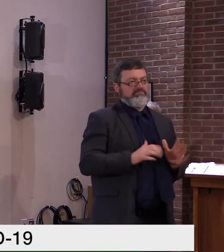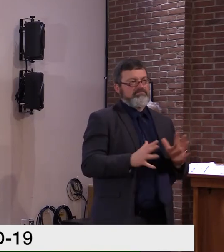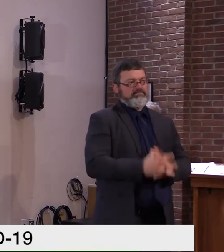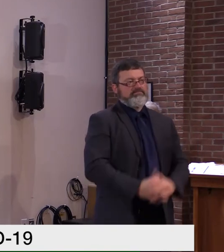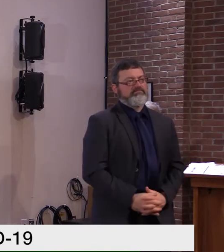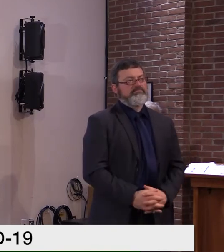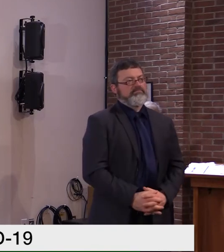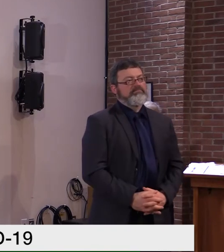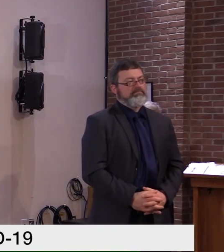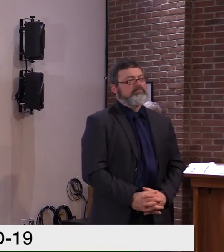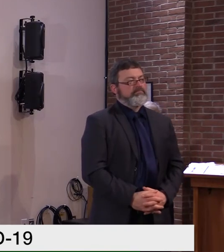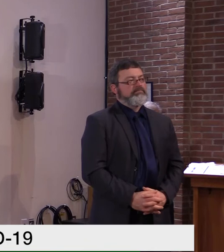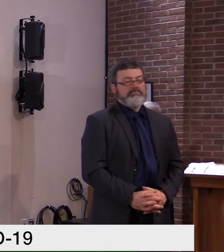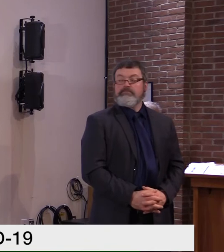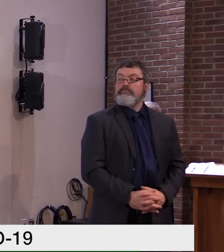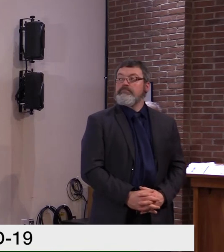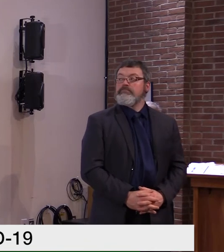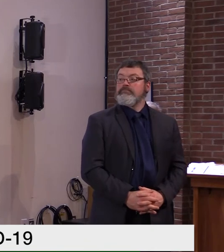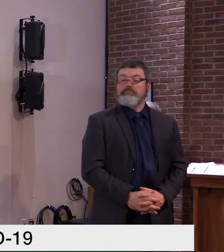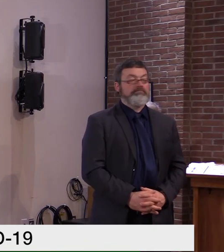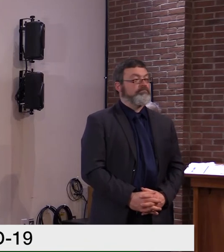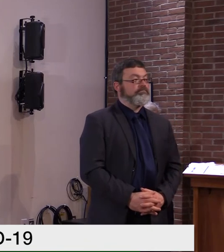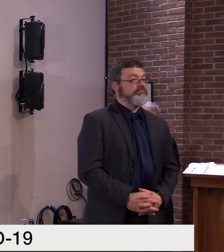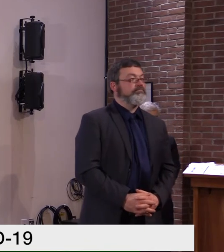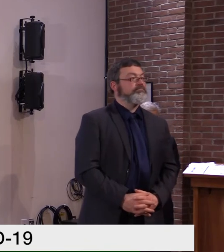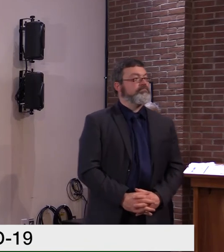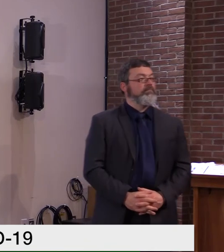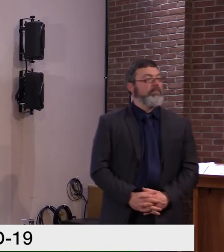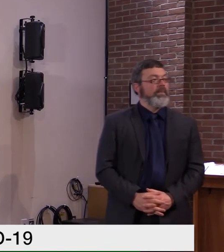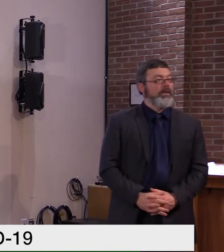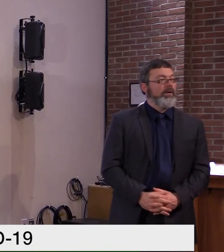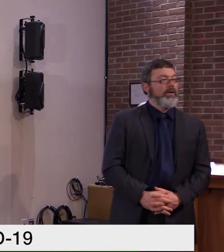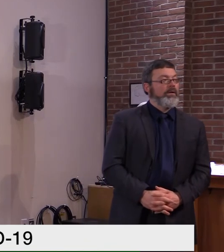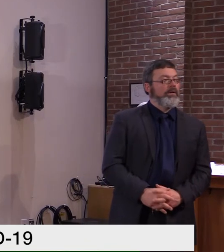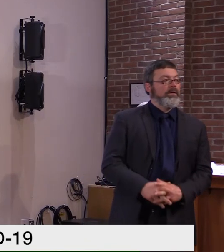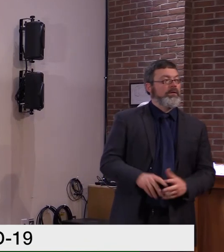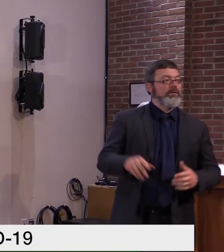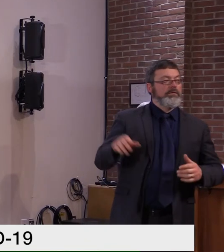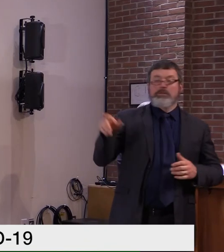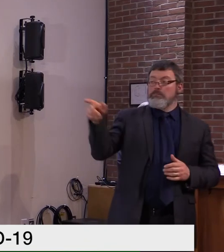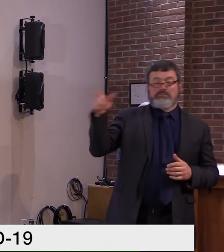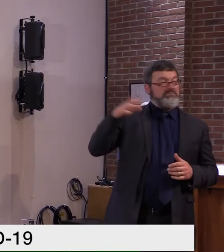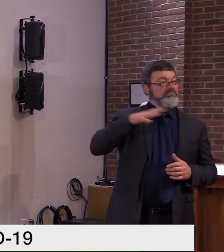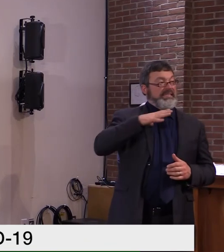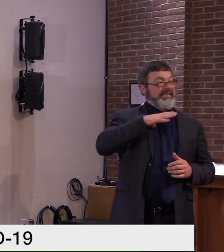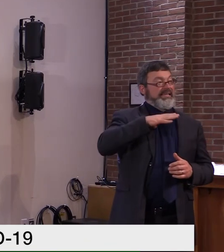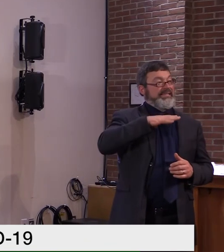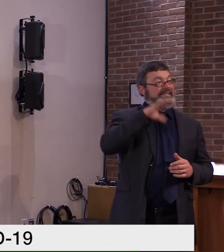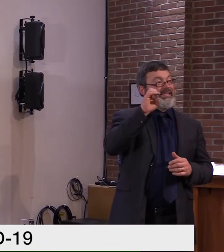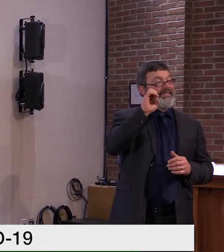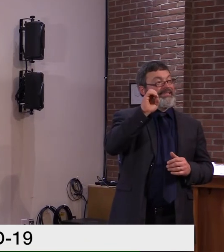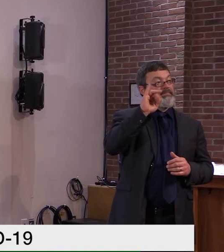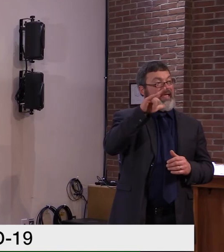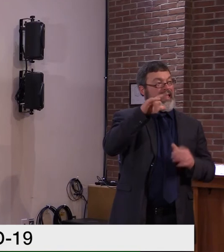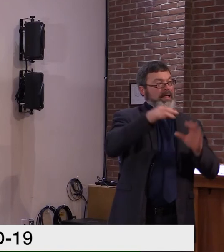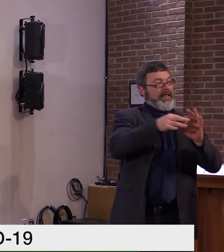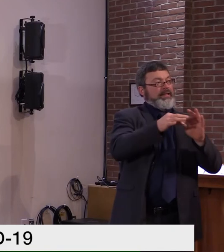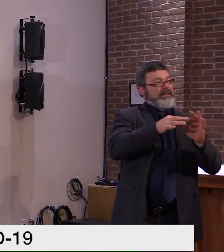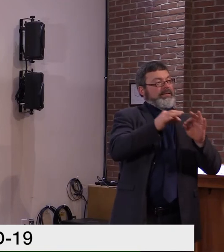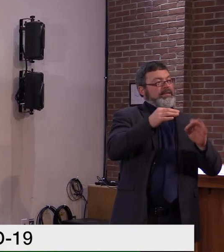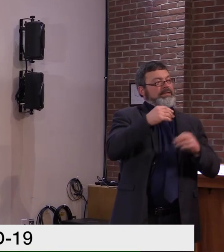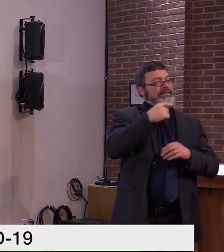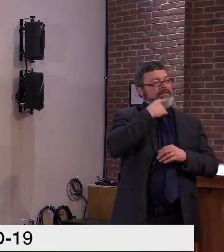Well, your own words that due to circumstances beyond our control with transporting your COVID test taken on